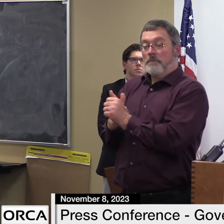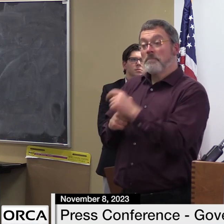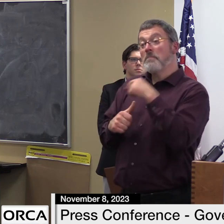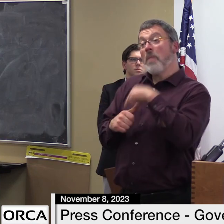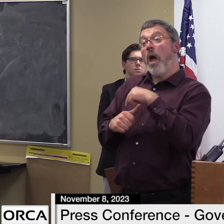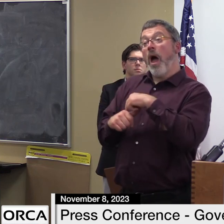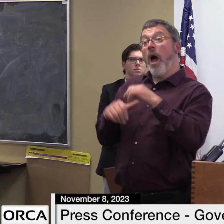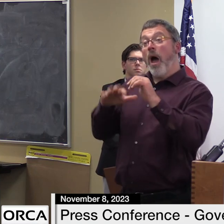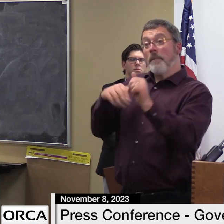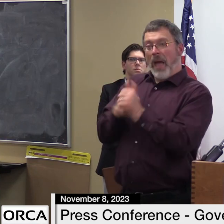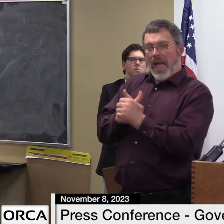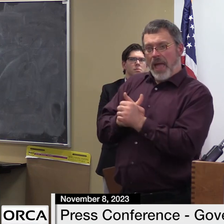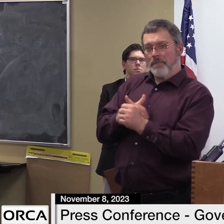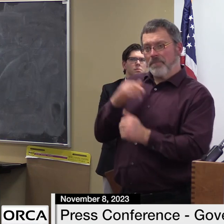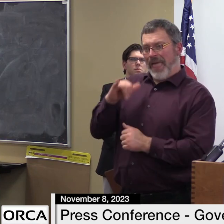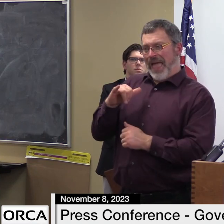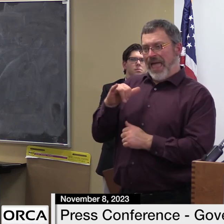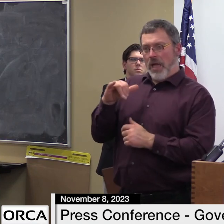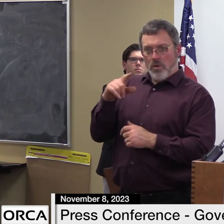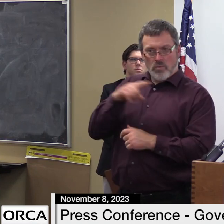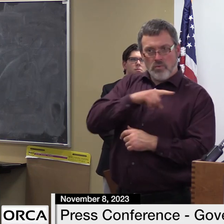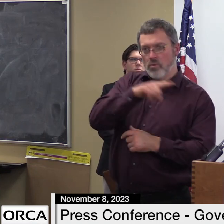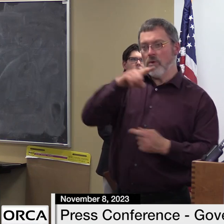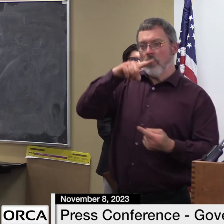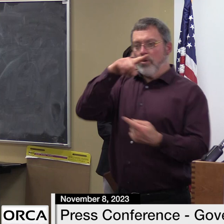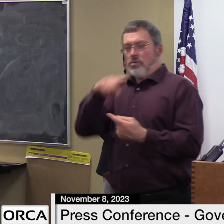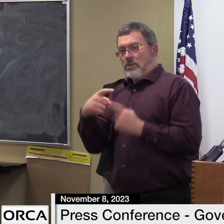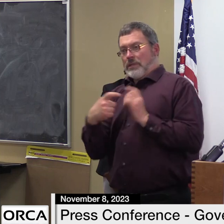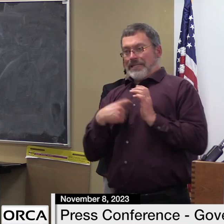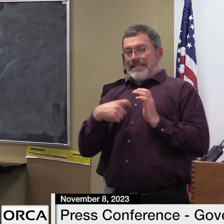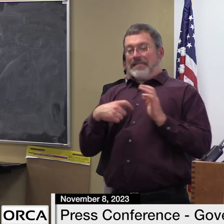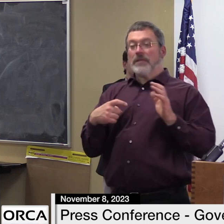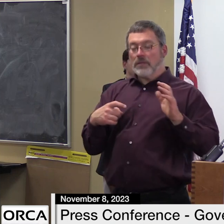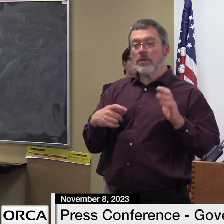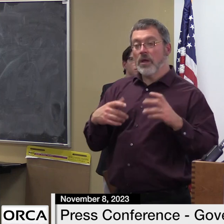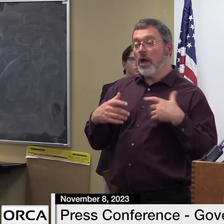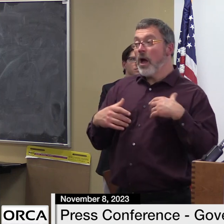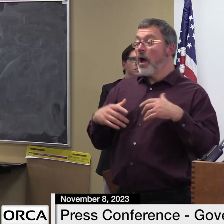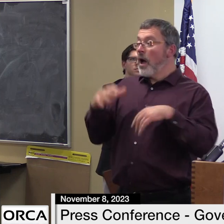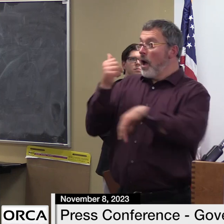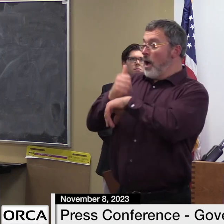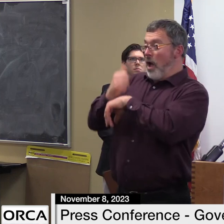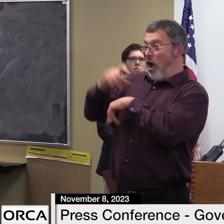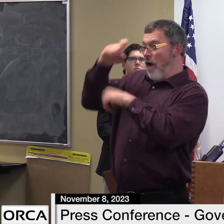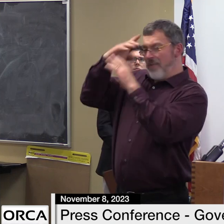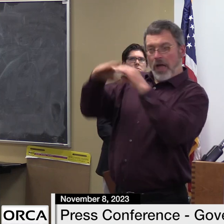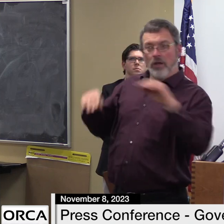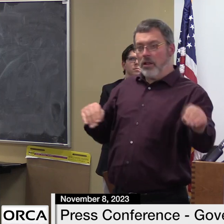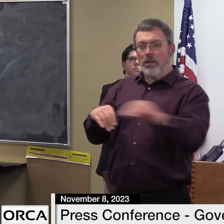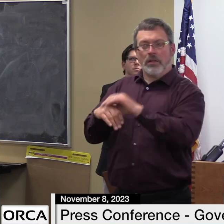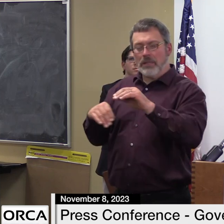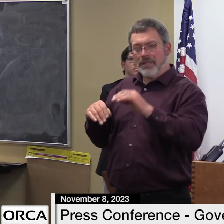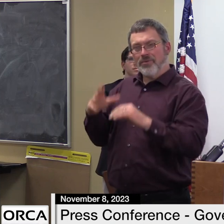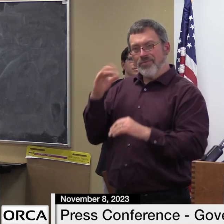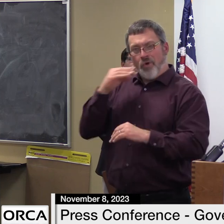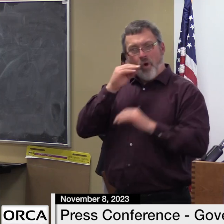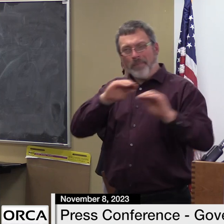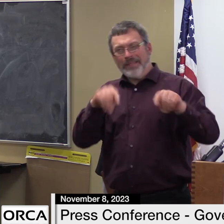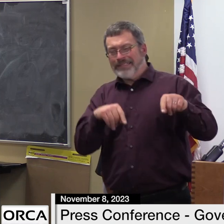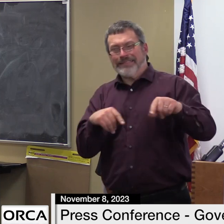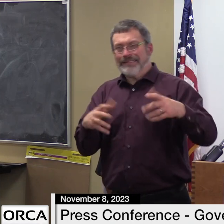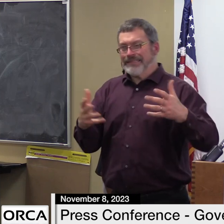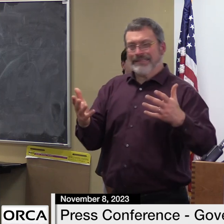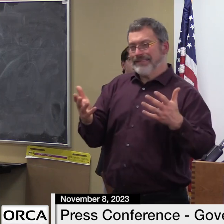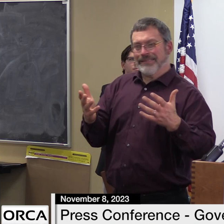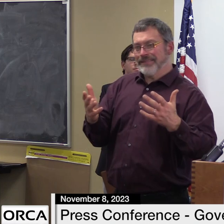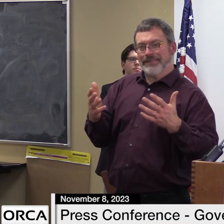by having more housing units and not having to make those contingency plans, by having fewer people in homelessness, by having